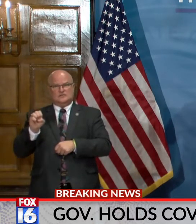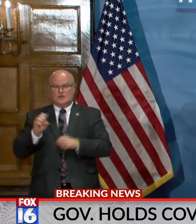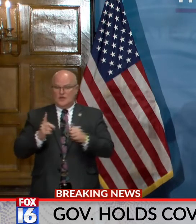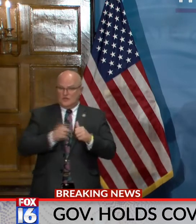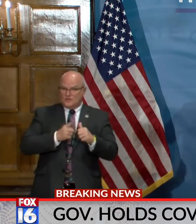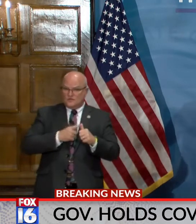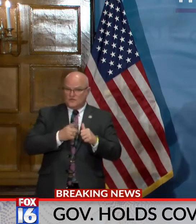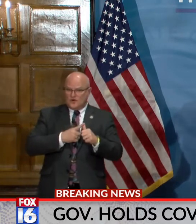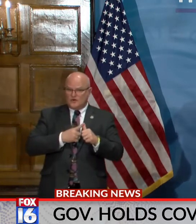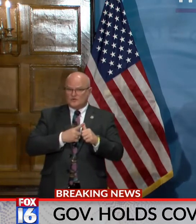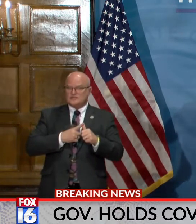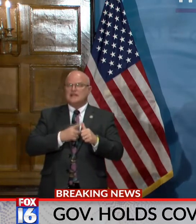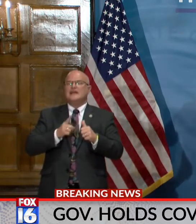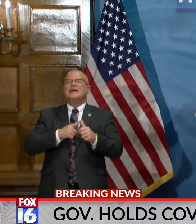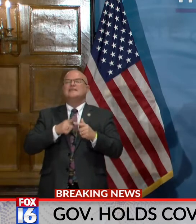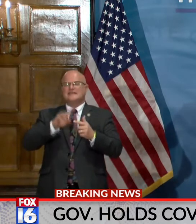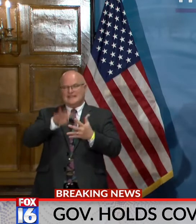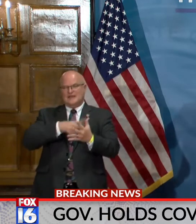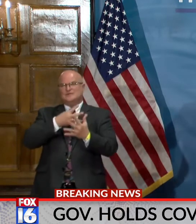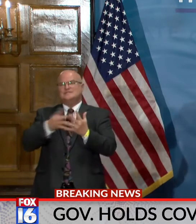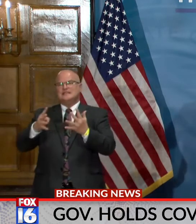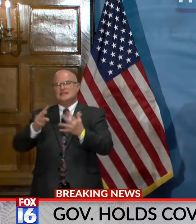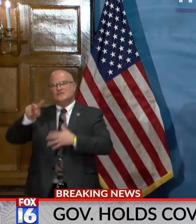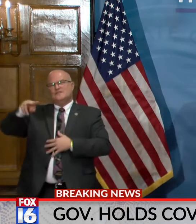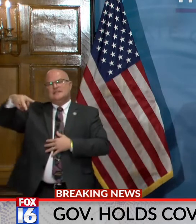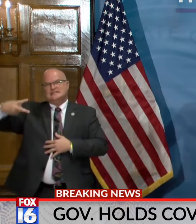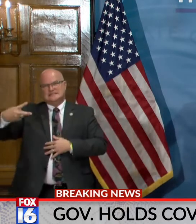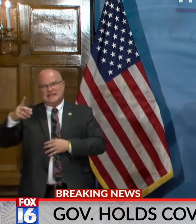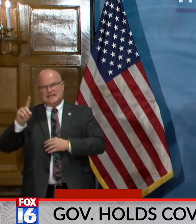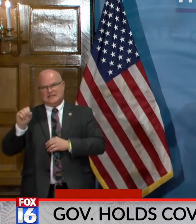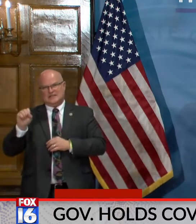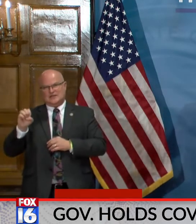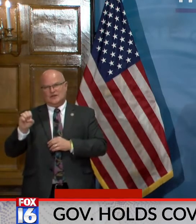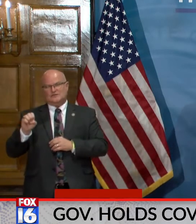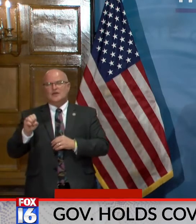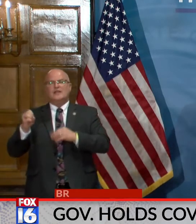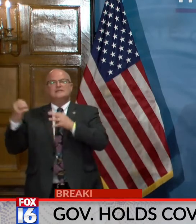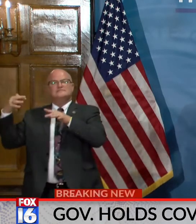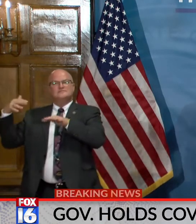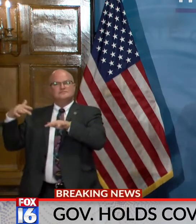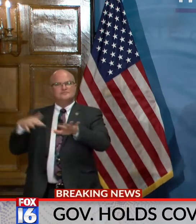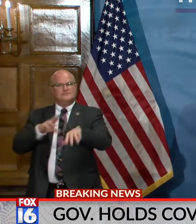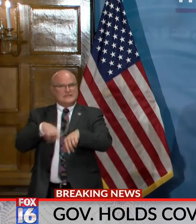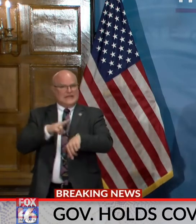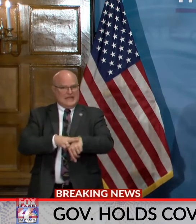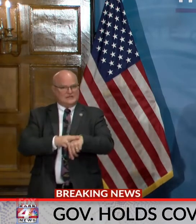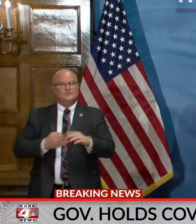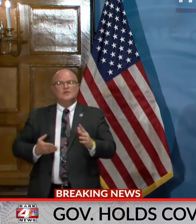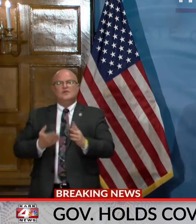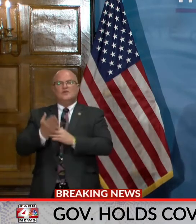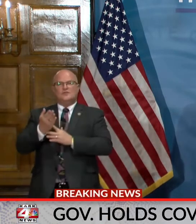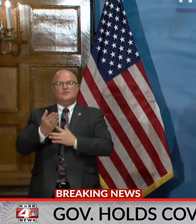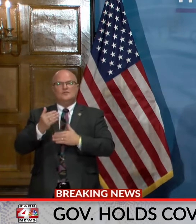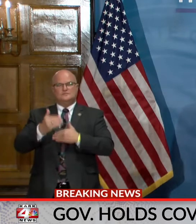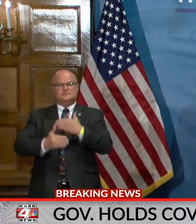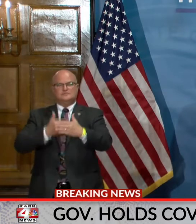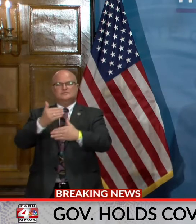dose, they will schedule an appointment for the second dose. And so that will flow very naturally through the course